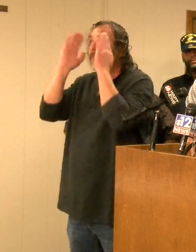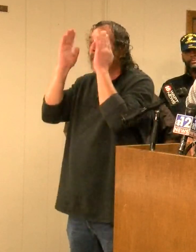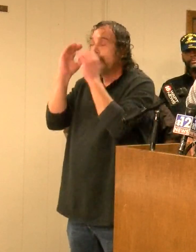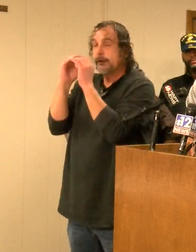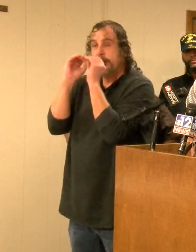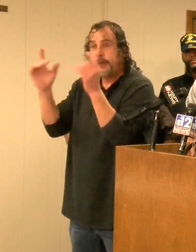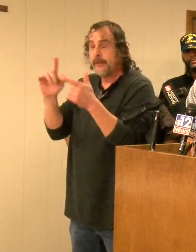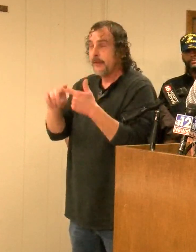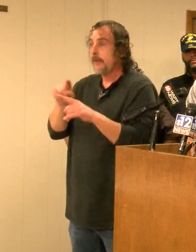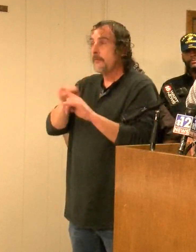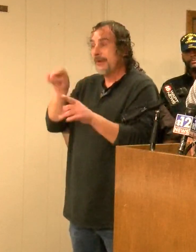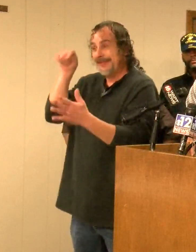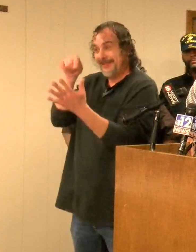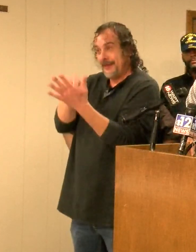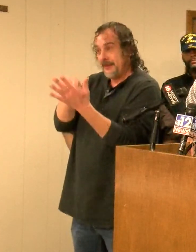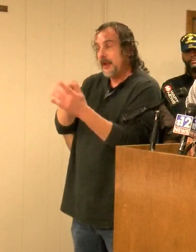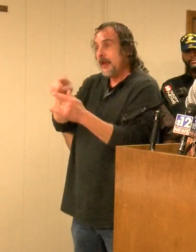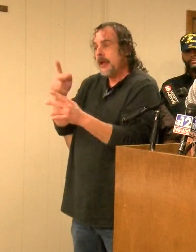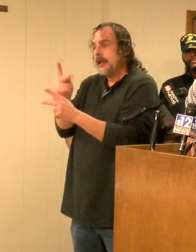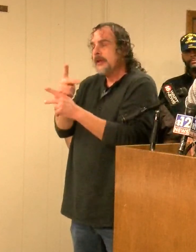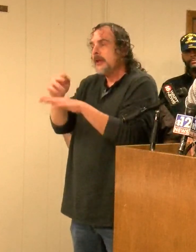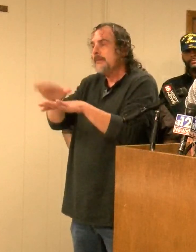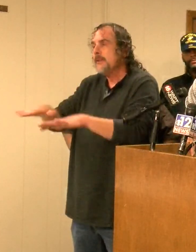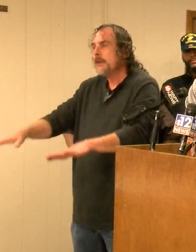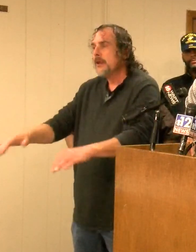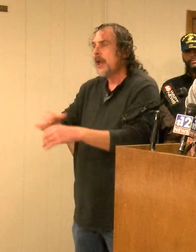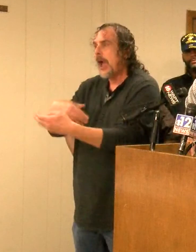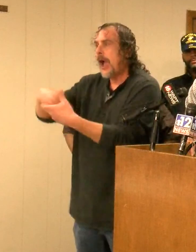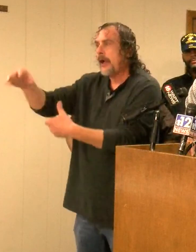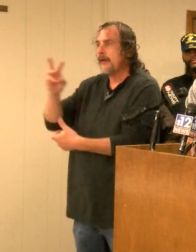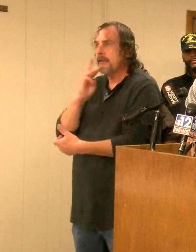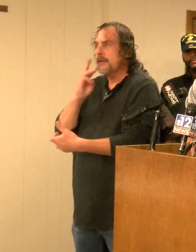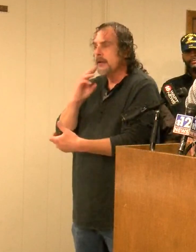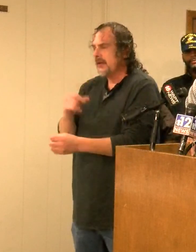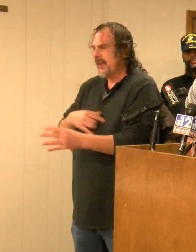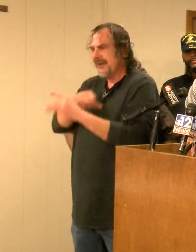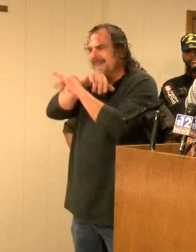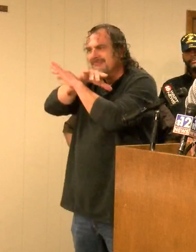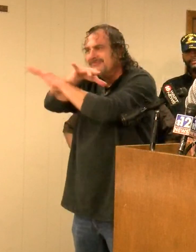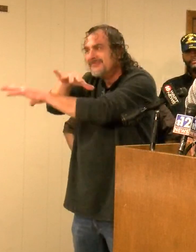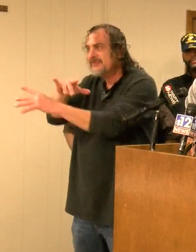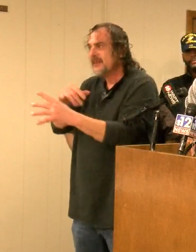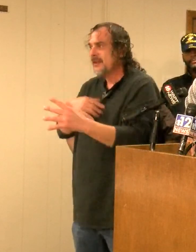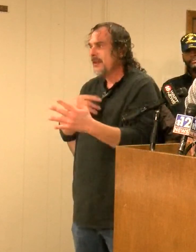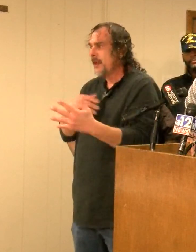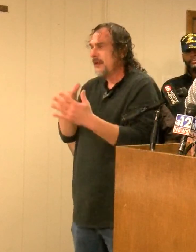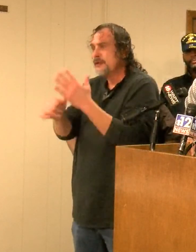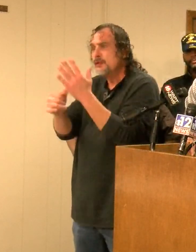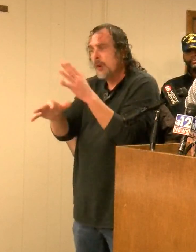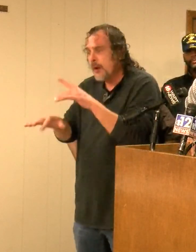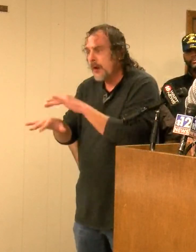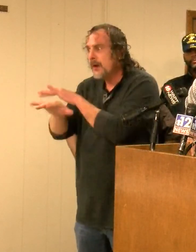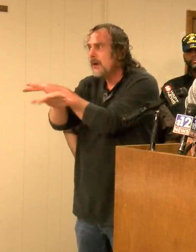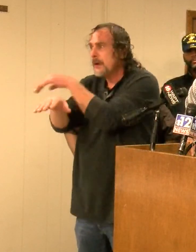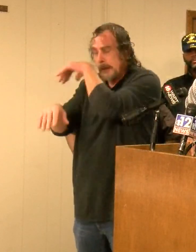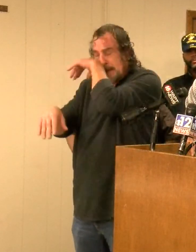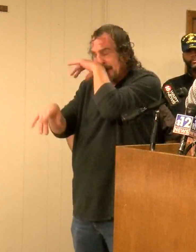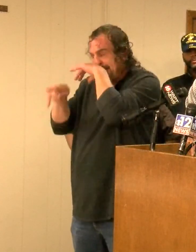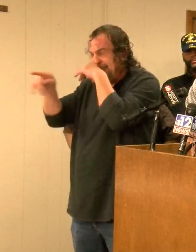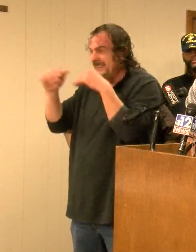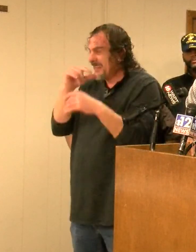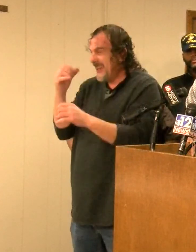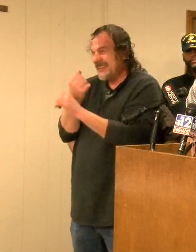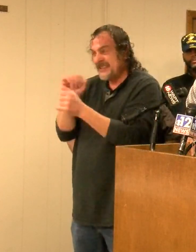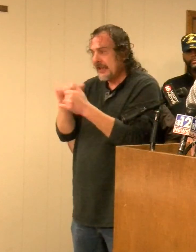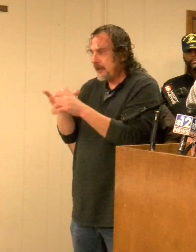news conference today, keep these kids out of this water. It's a lot of contamination, a lot of sewer. It's not safe. It's a